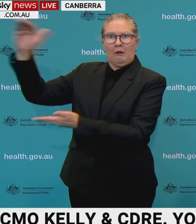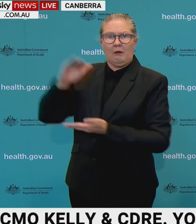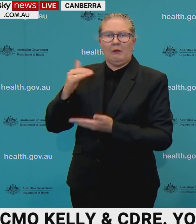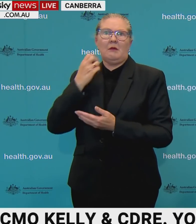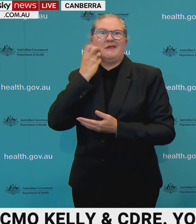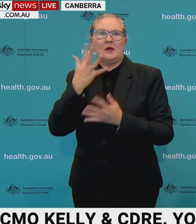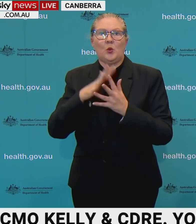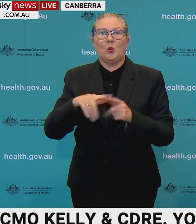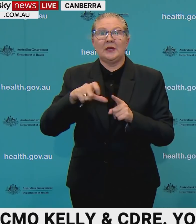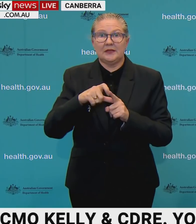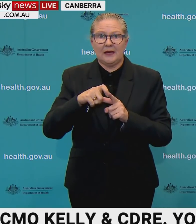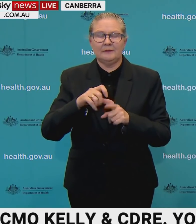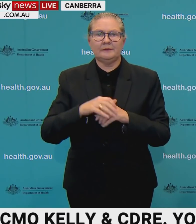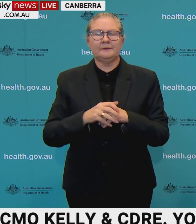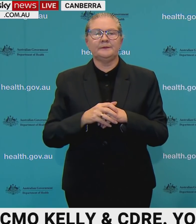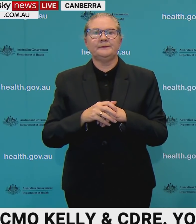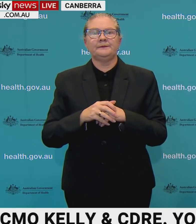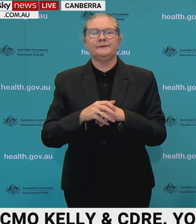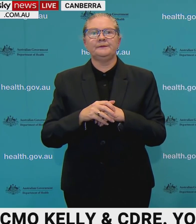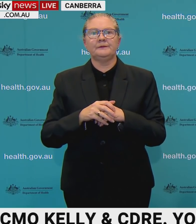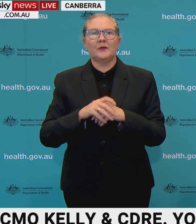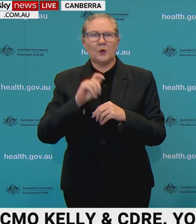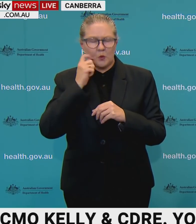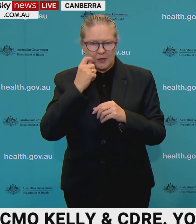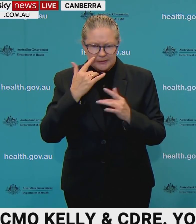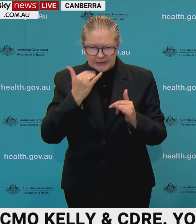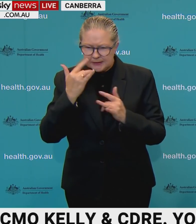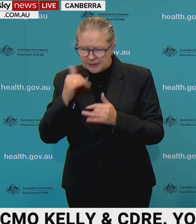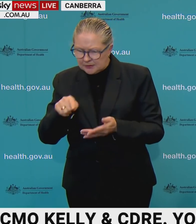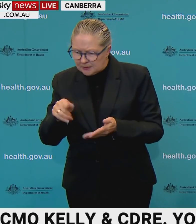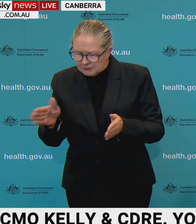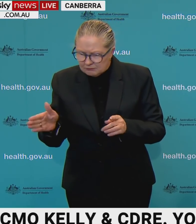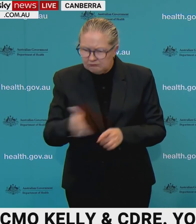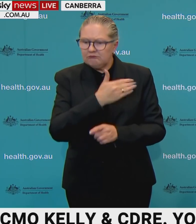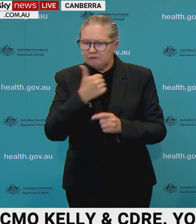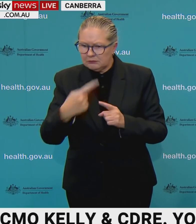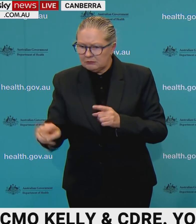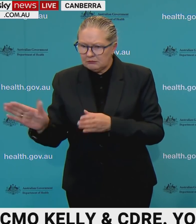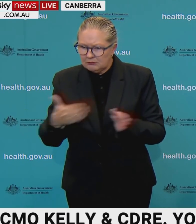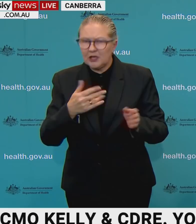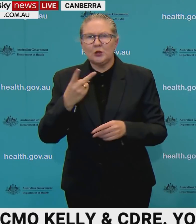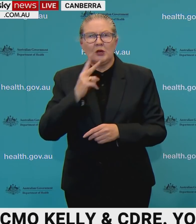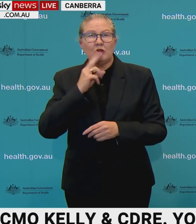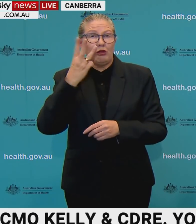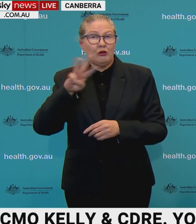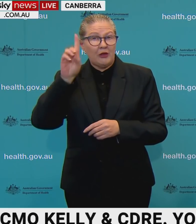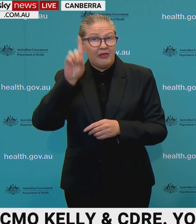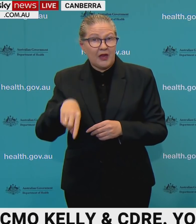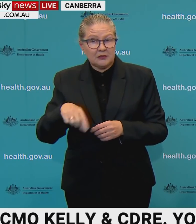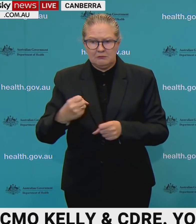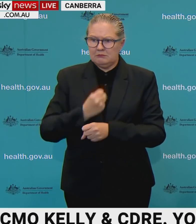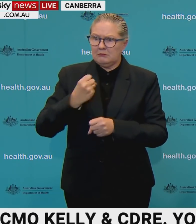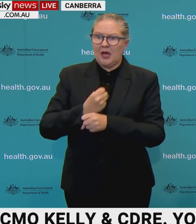evening. They will also conduct sample testing and batch release of approximately 230,000 doses of the onshore